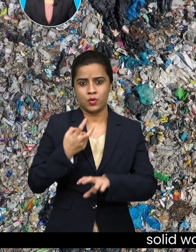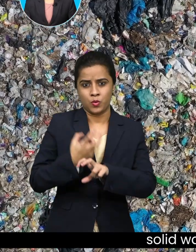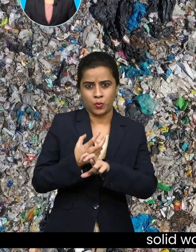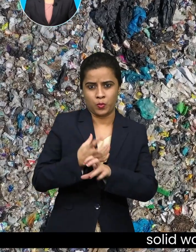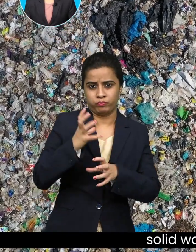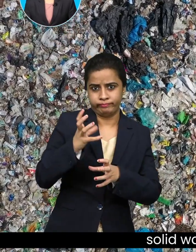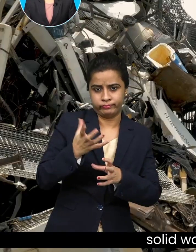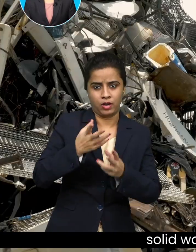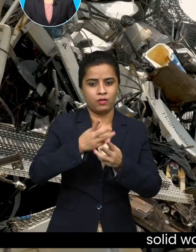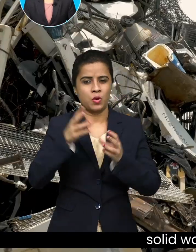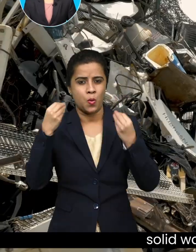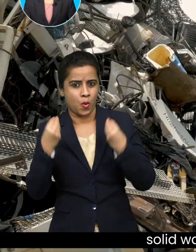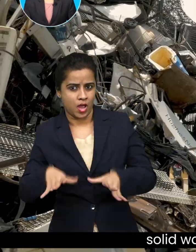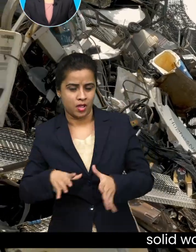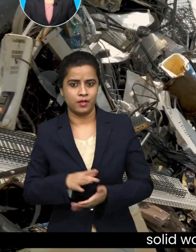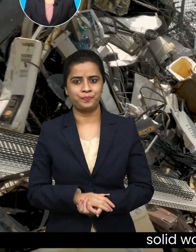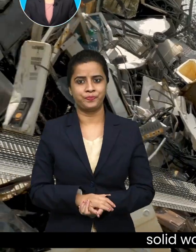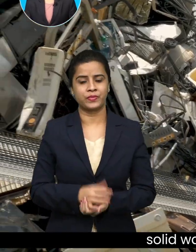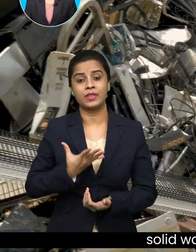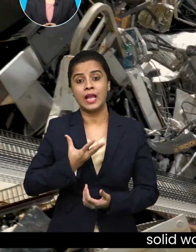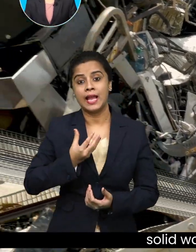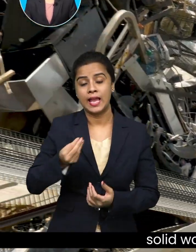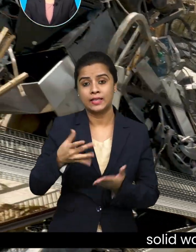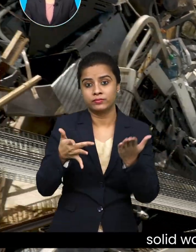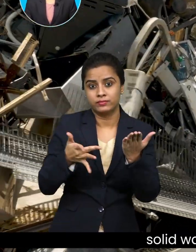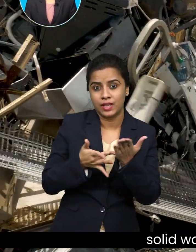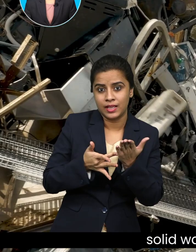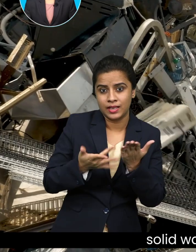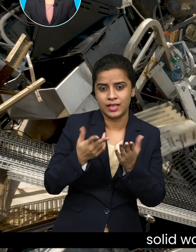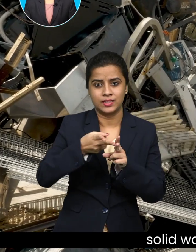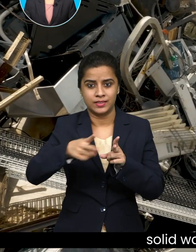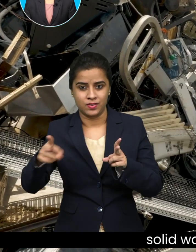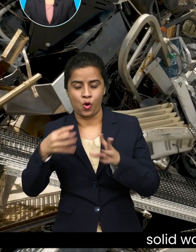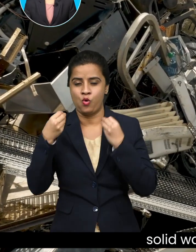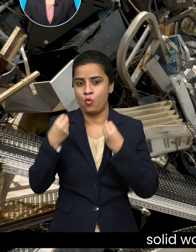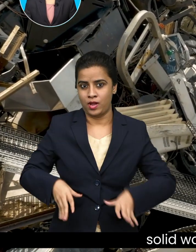solid waste and electronic wastes.